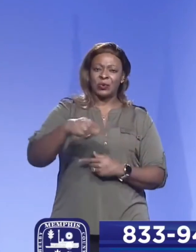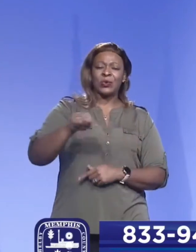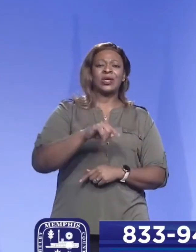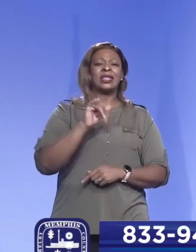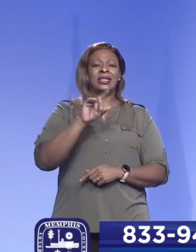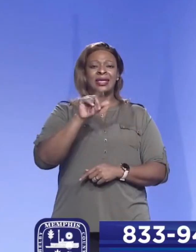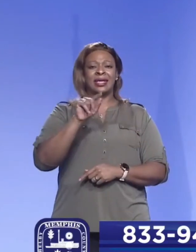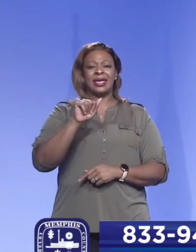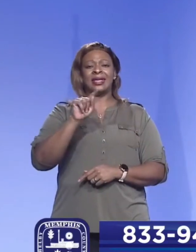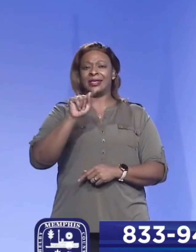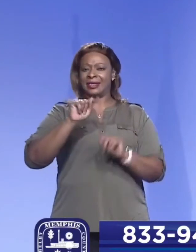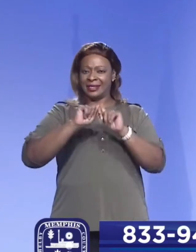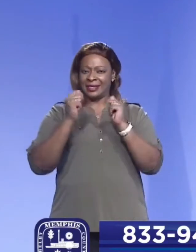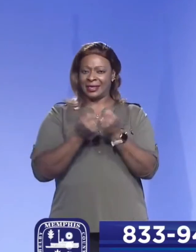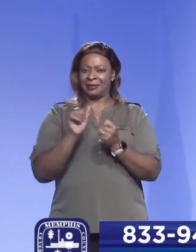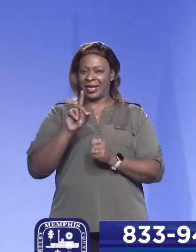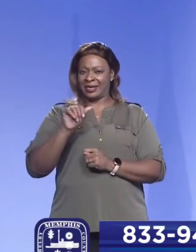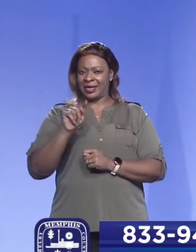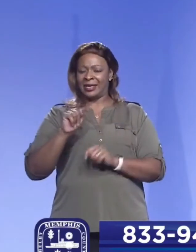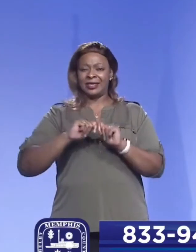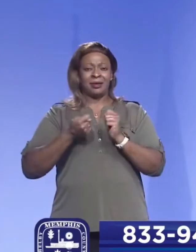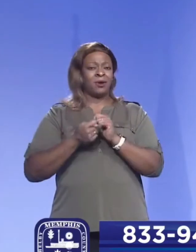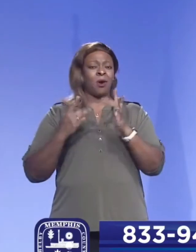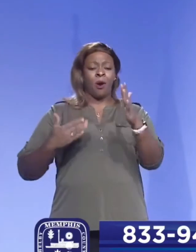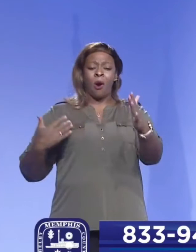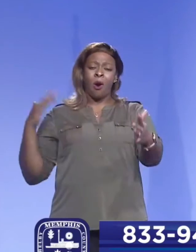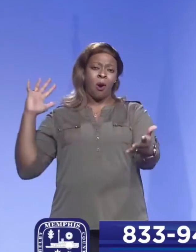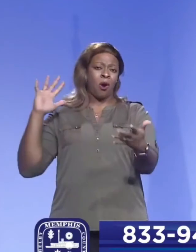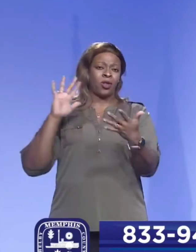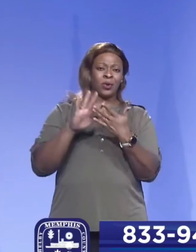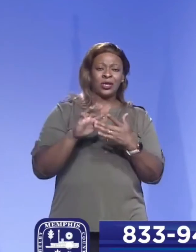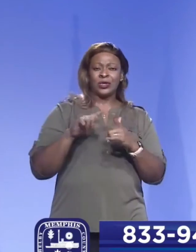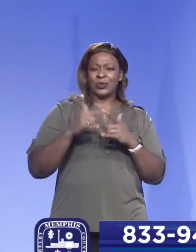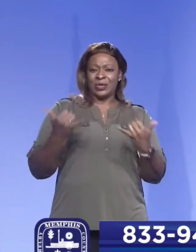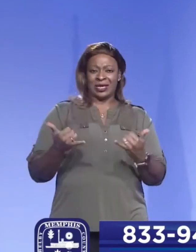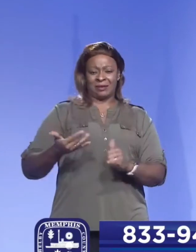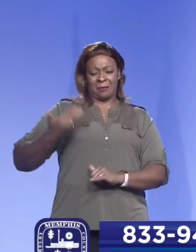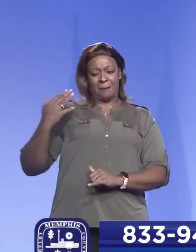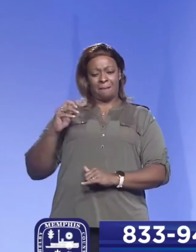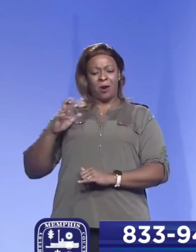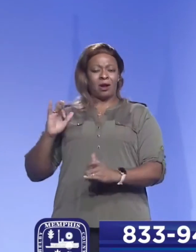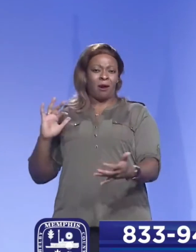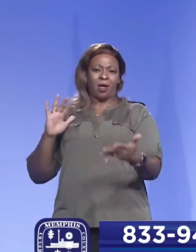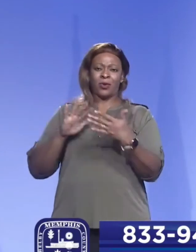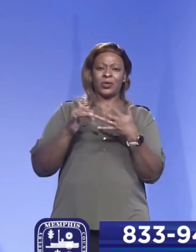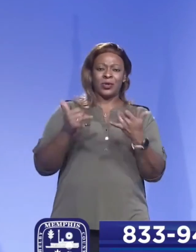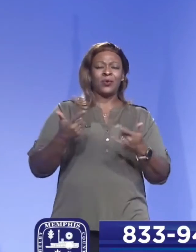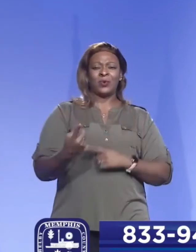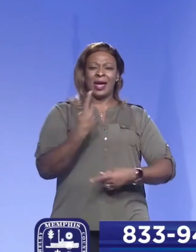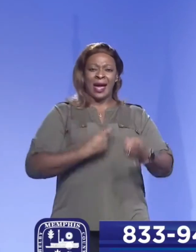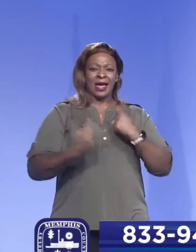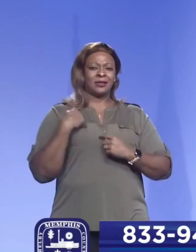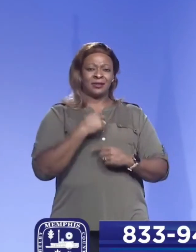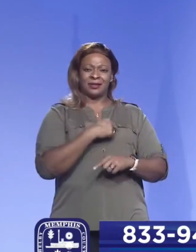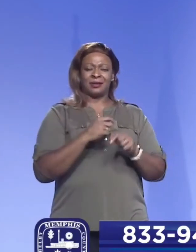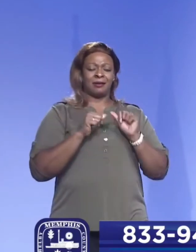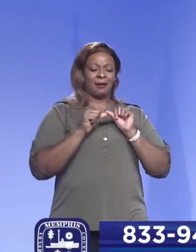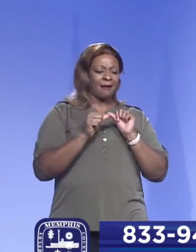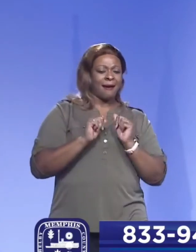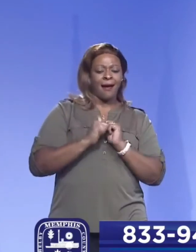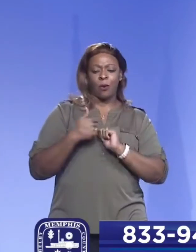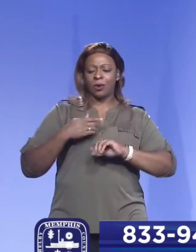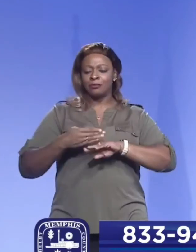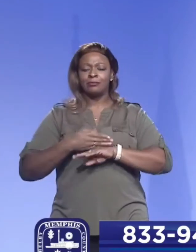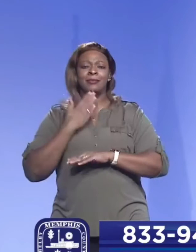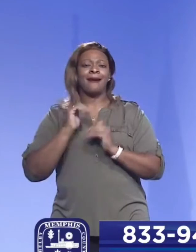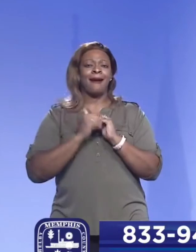team, is all throughout this epidemic, going all the way back to March, we're constantly asking ourselves, how can we do better?